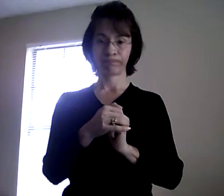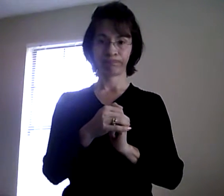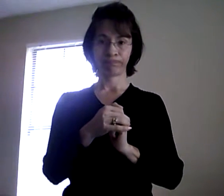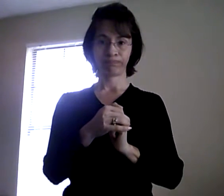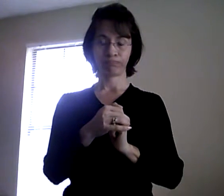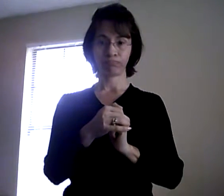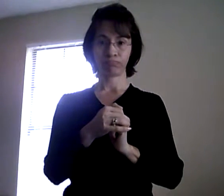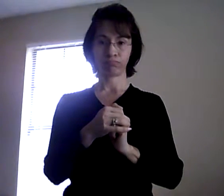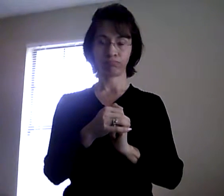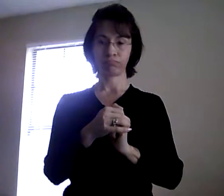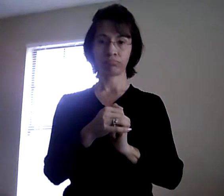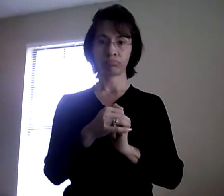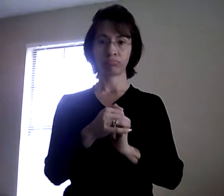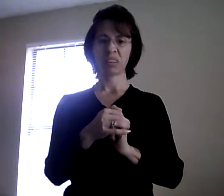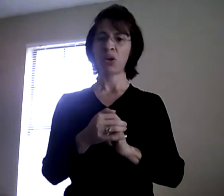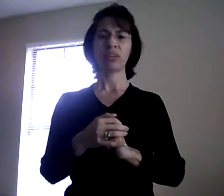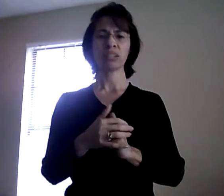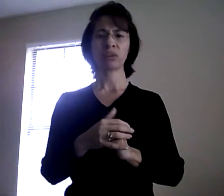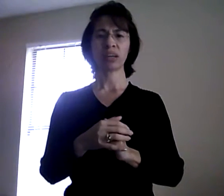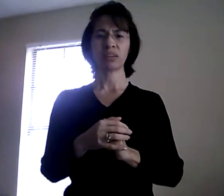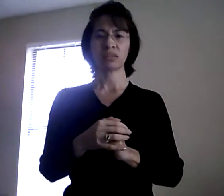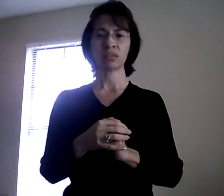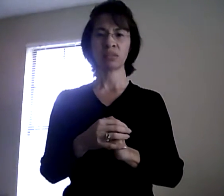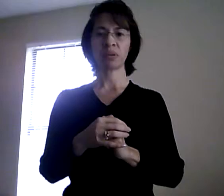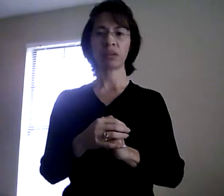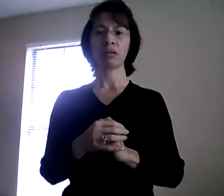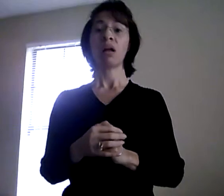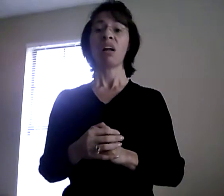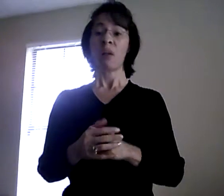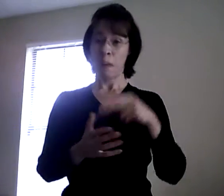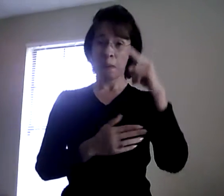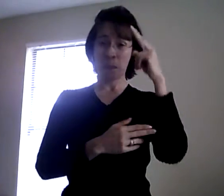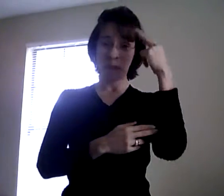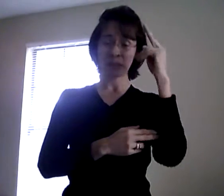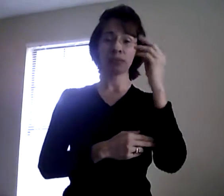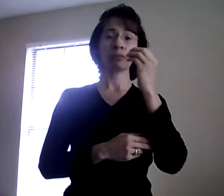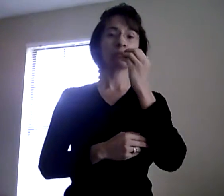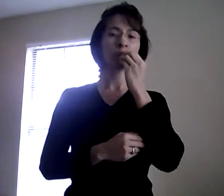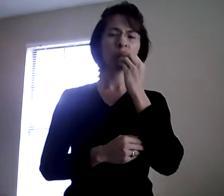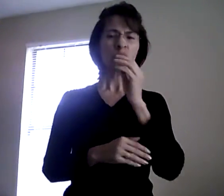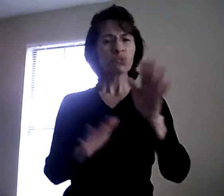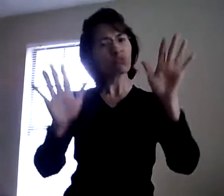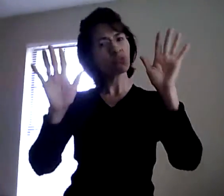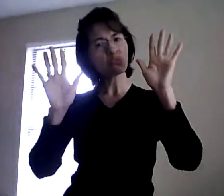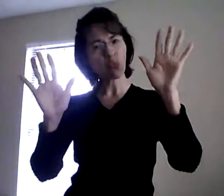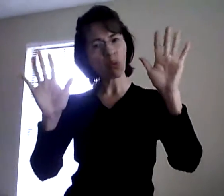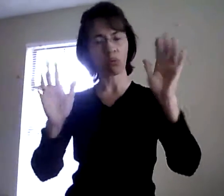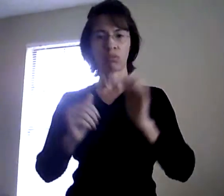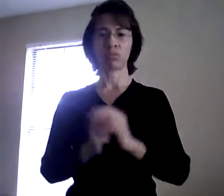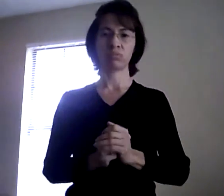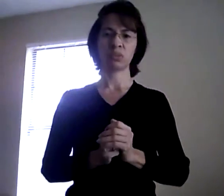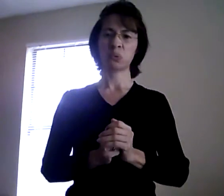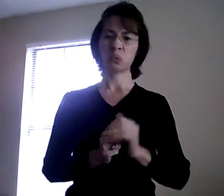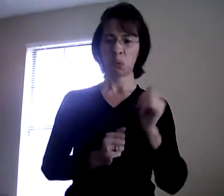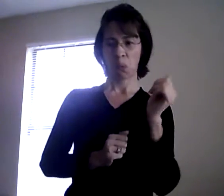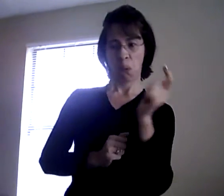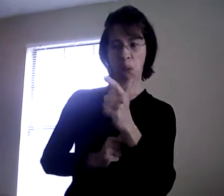leave. And that's Oh, that's really okay. great It's not a big Mexican deal. food. You'd love that. Most Mexican food places there